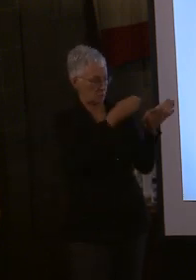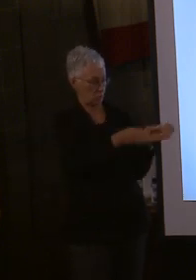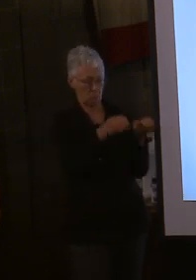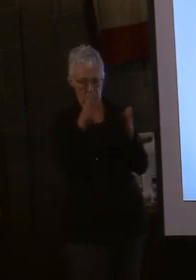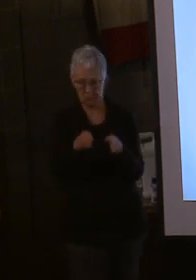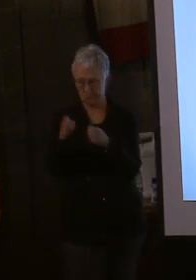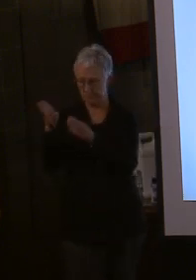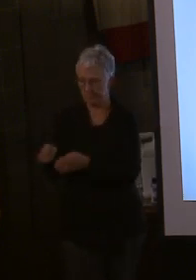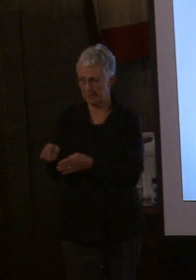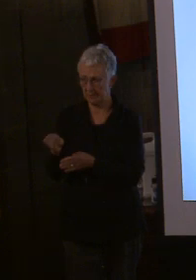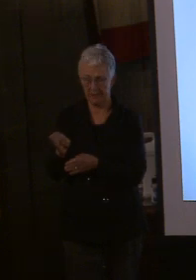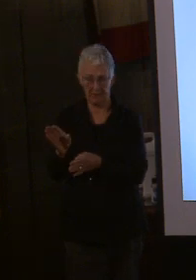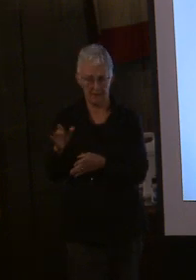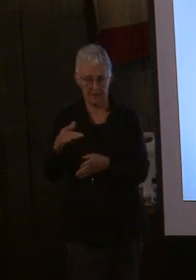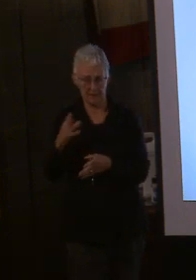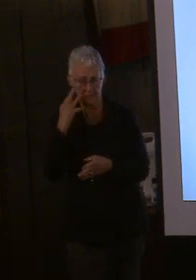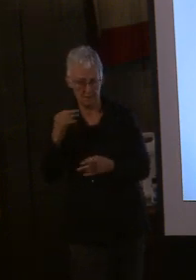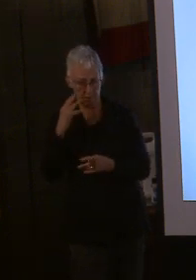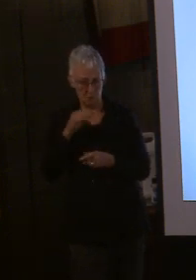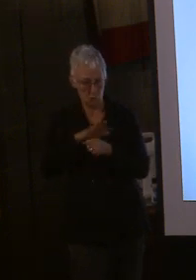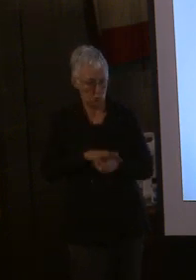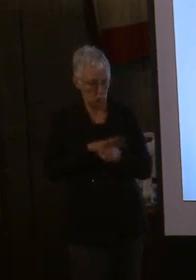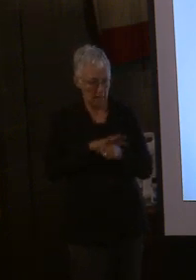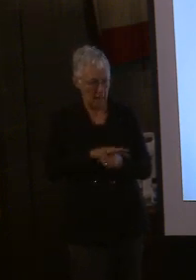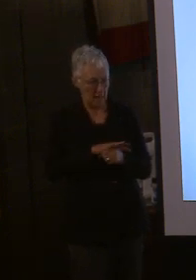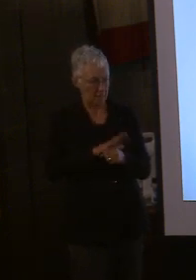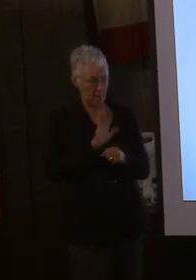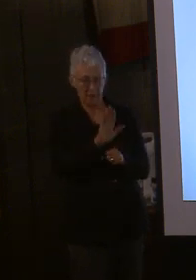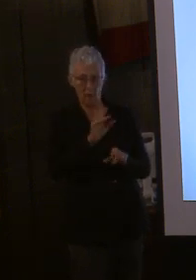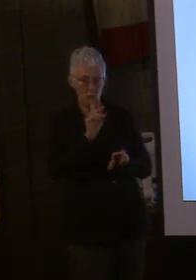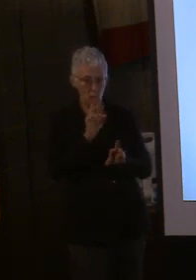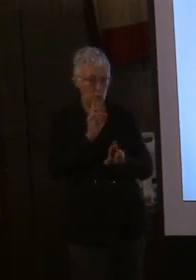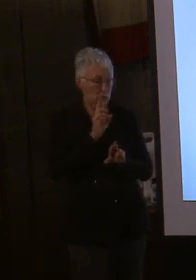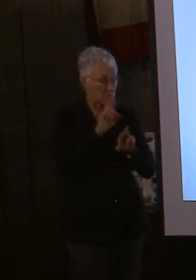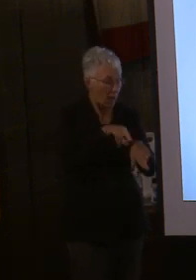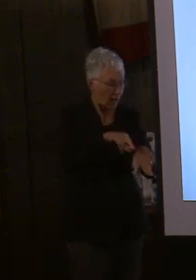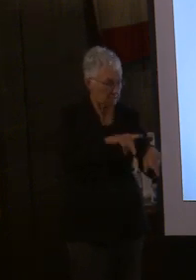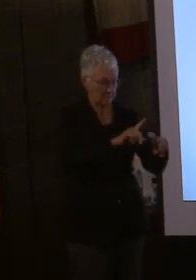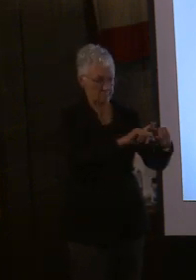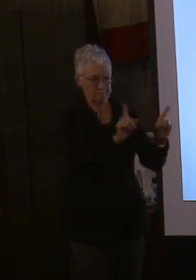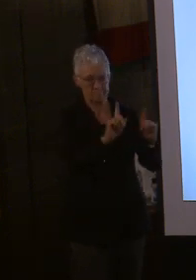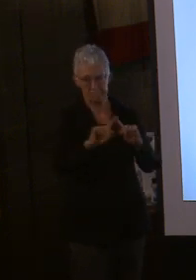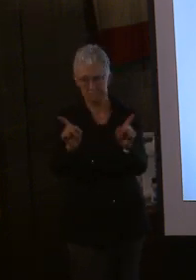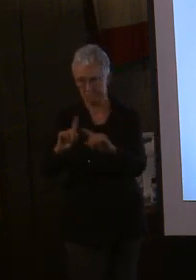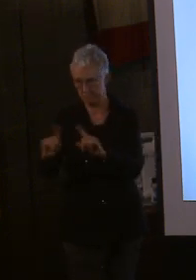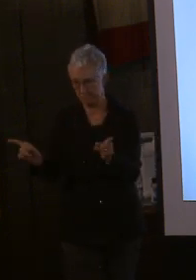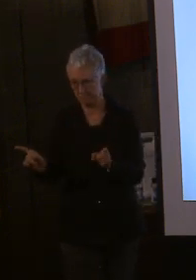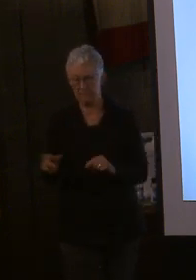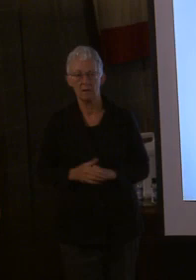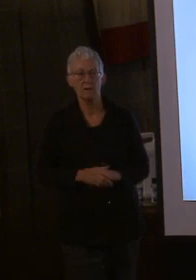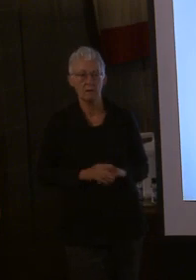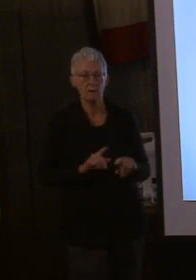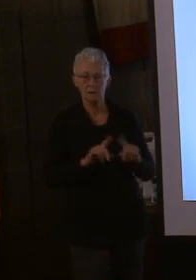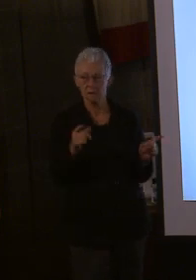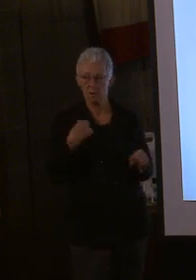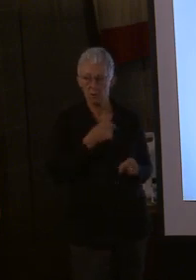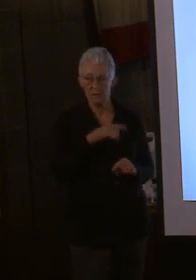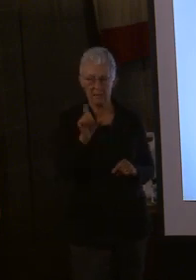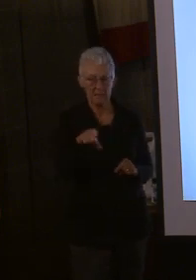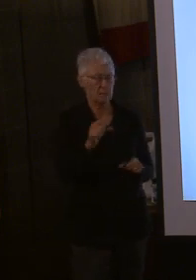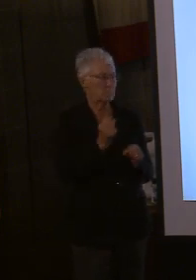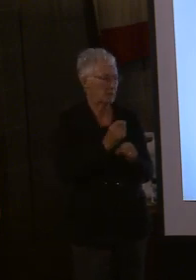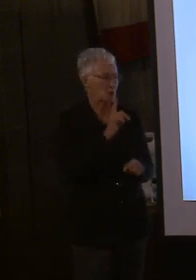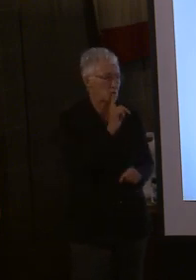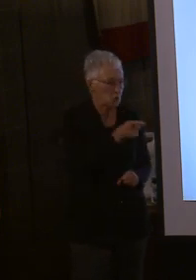it differently, and everybody's tolerance is different. But the one thing that we want to make sure of is that everybody